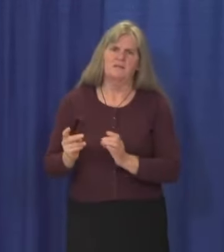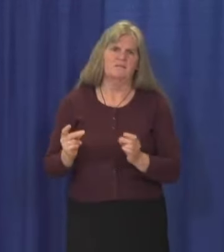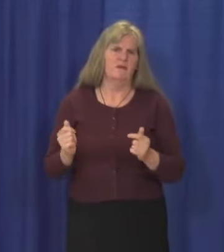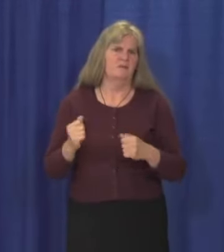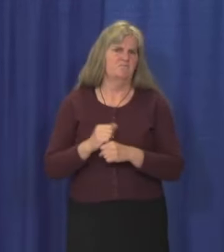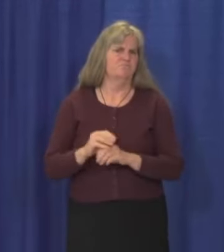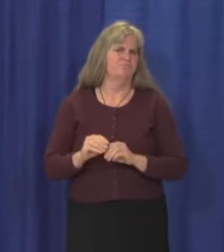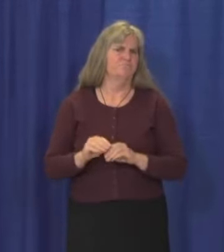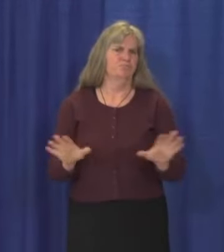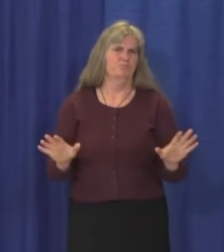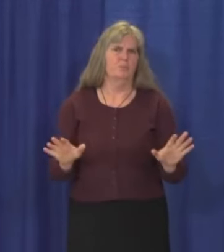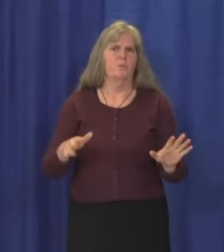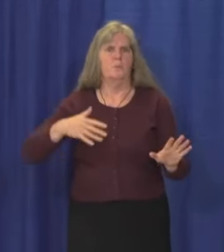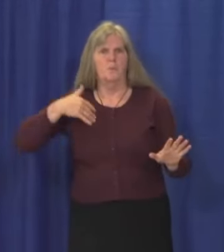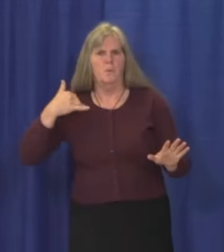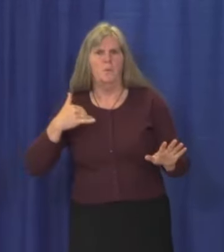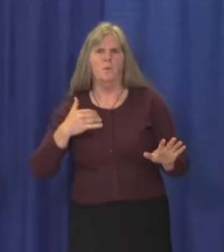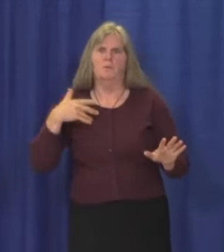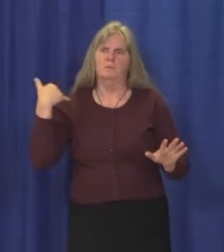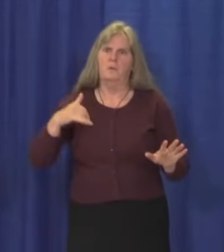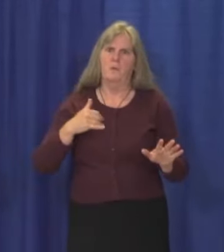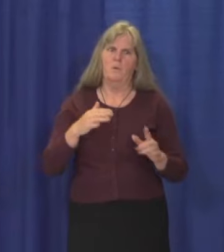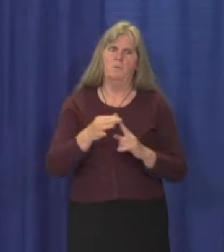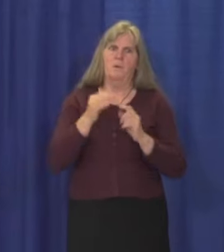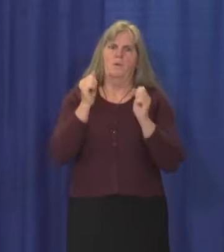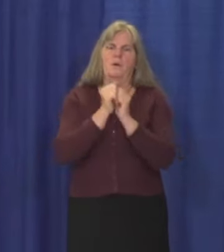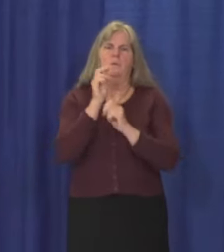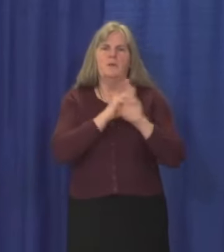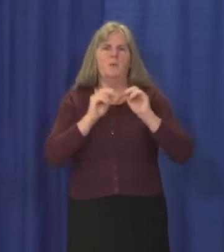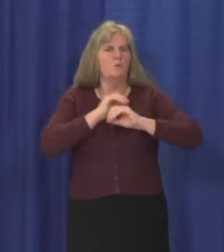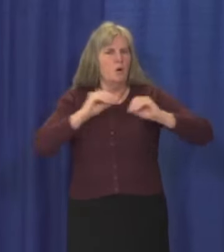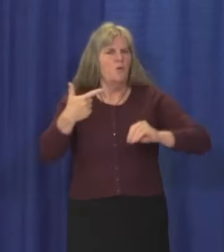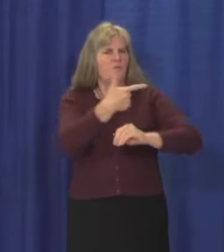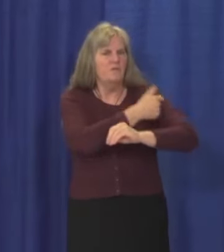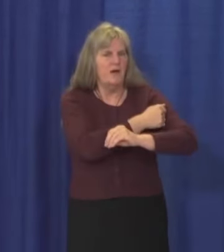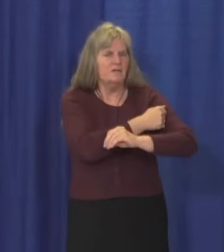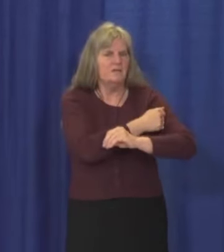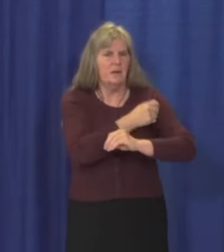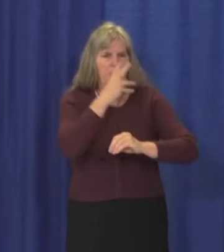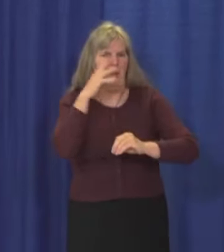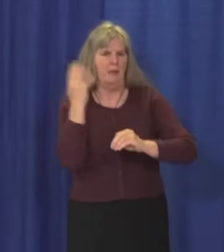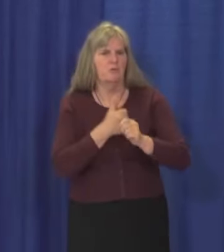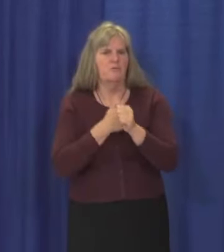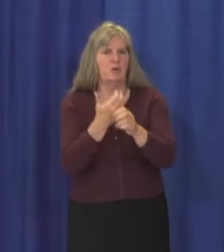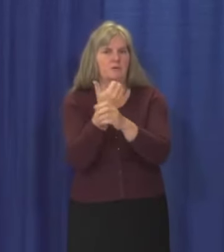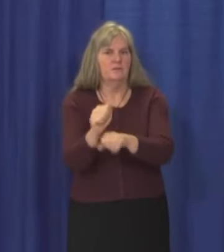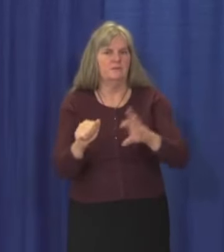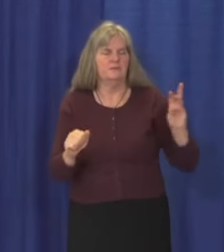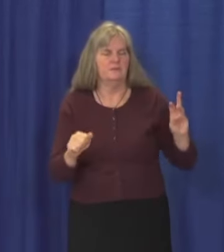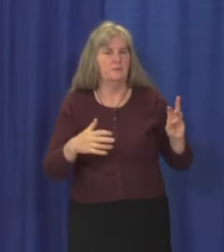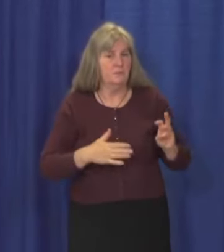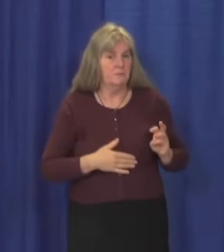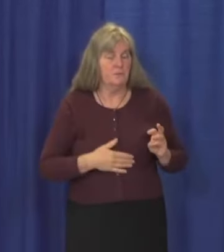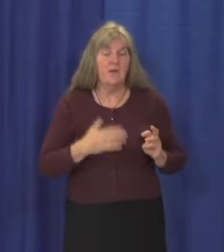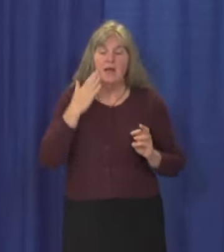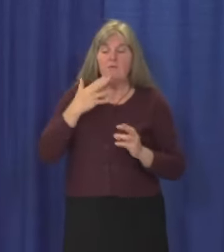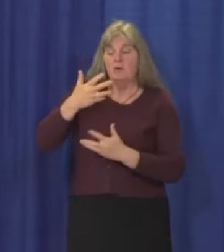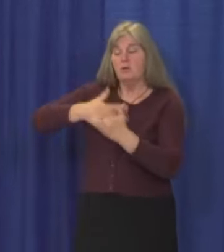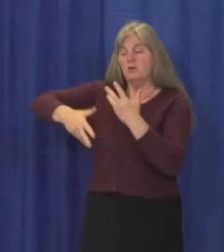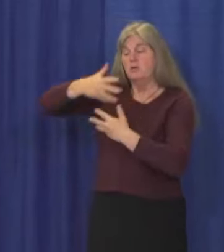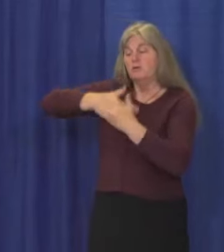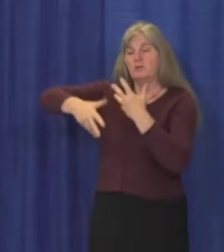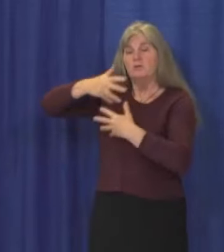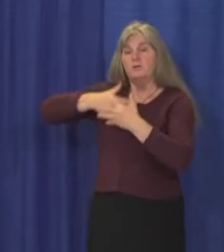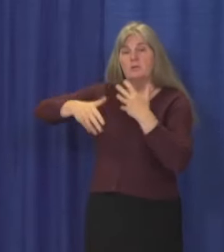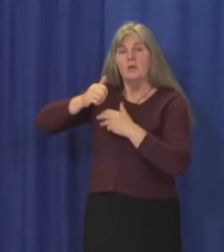especially when unvaccinated individuals are involved. If you are socializing with fully vaccinated people, the risks